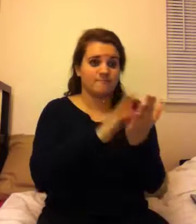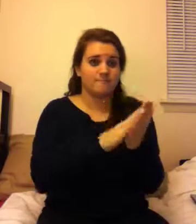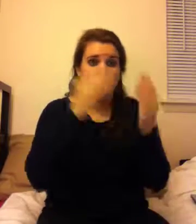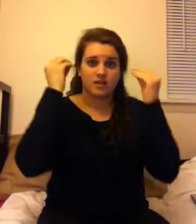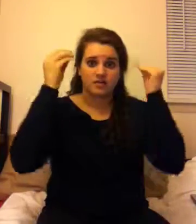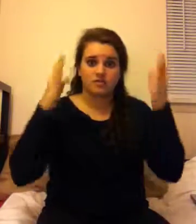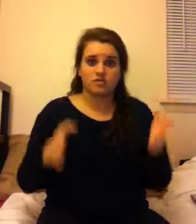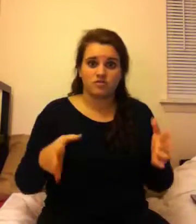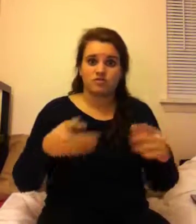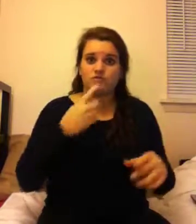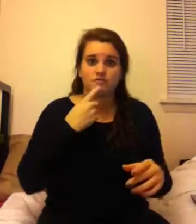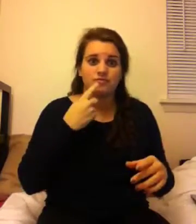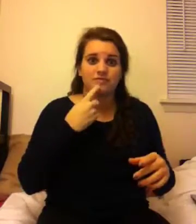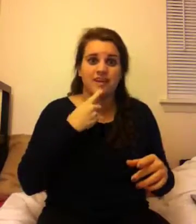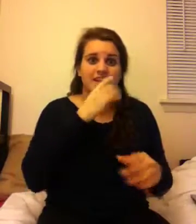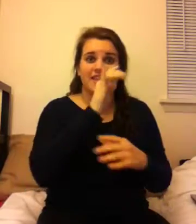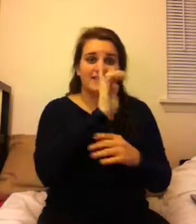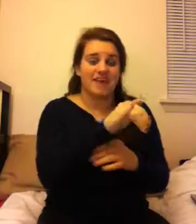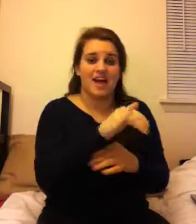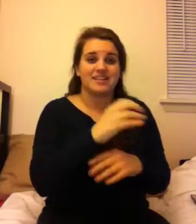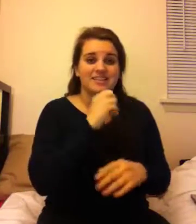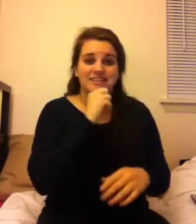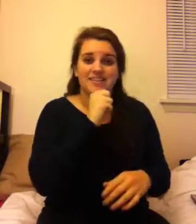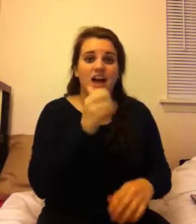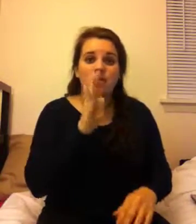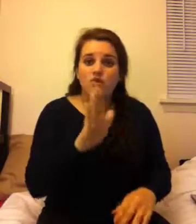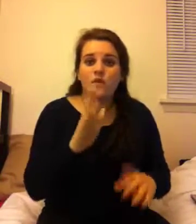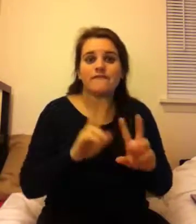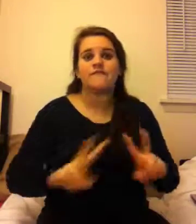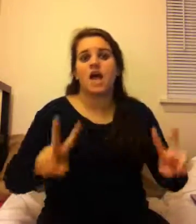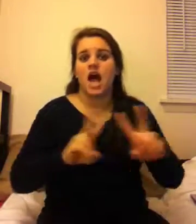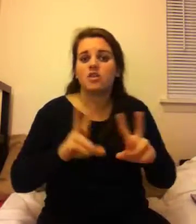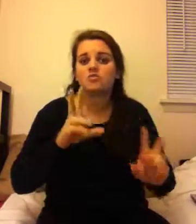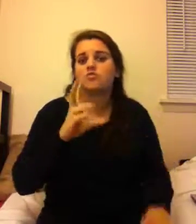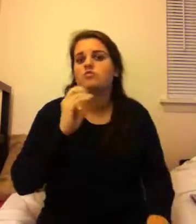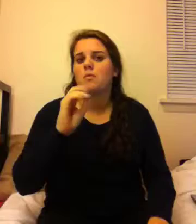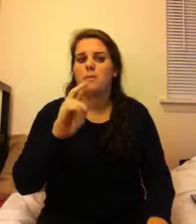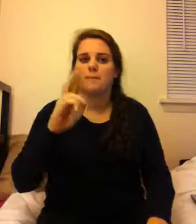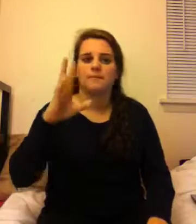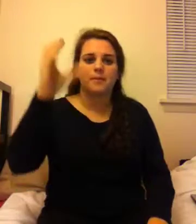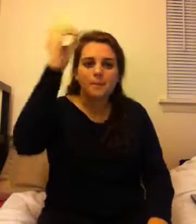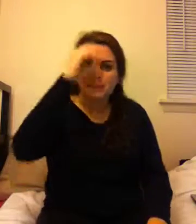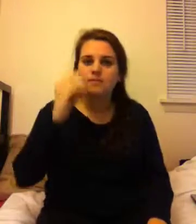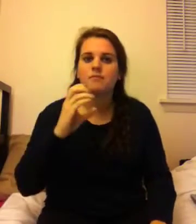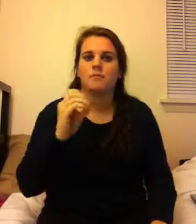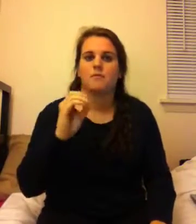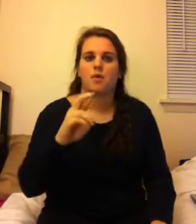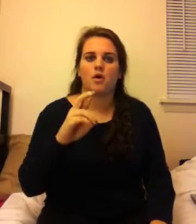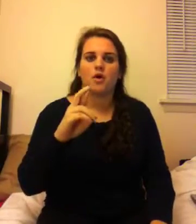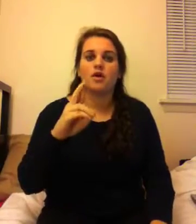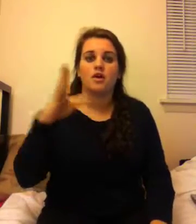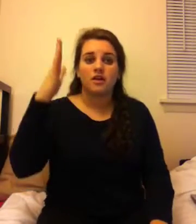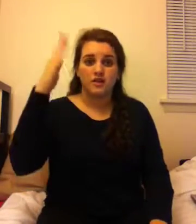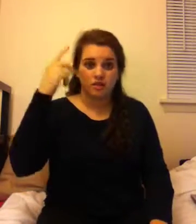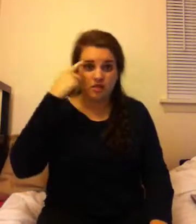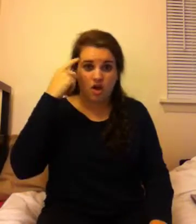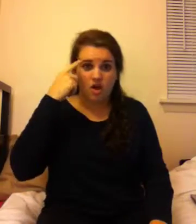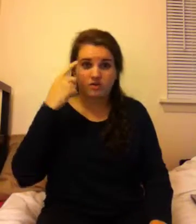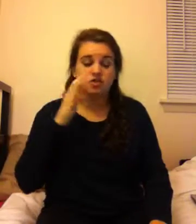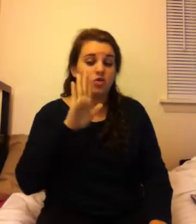You can't let your own values influence your notes. Your values